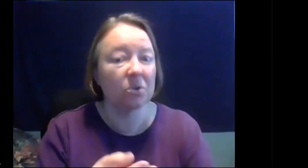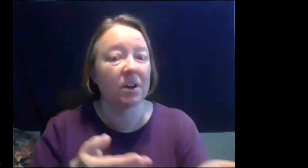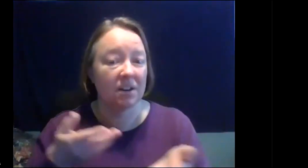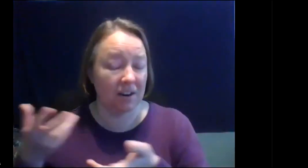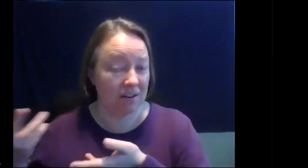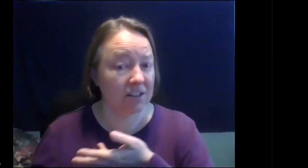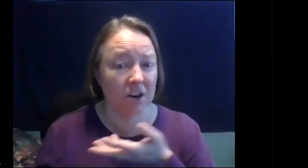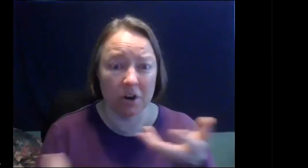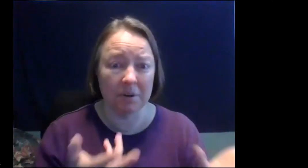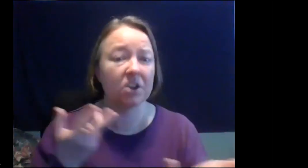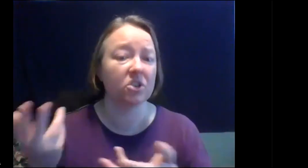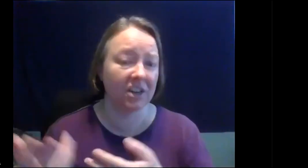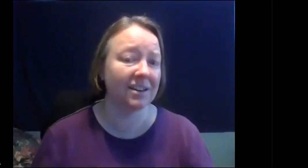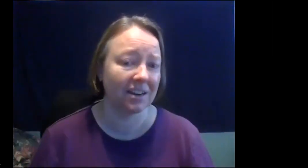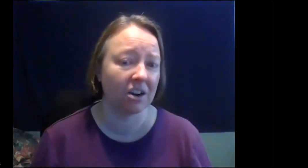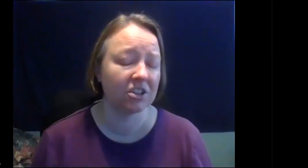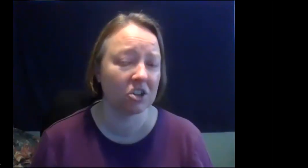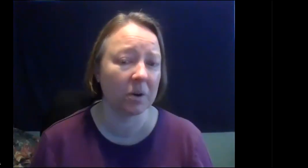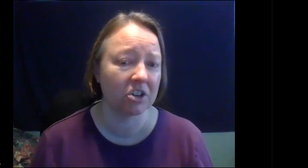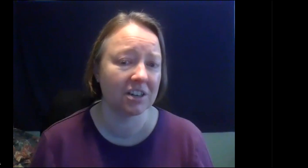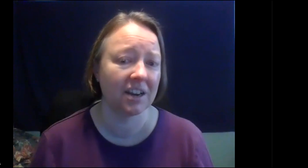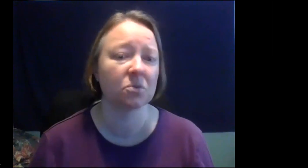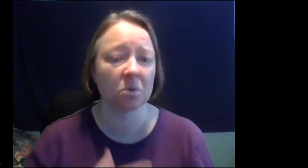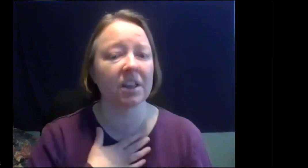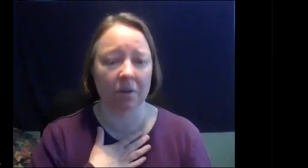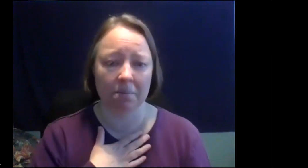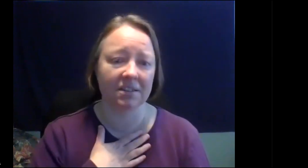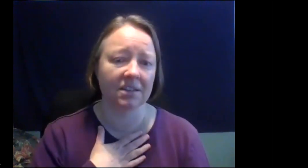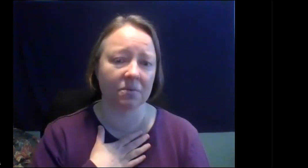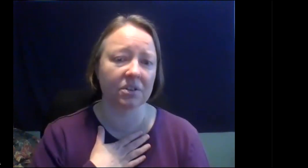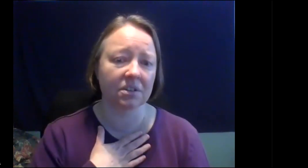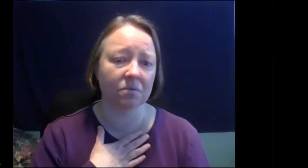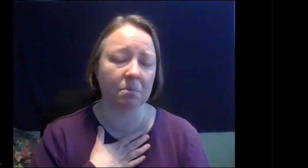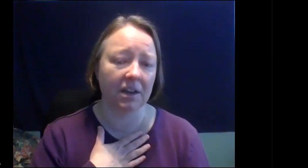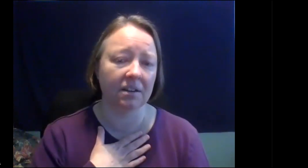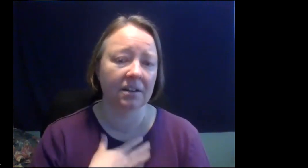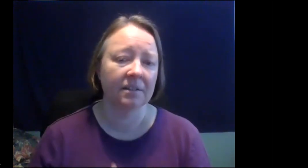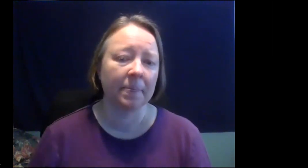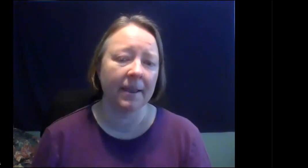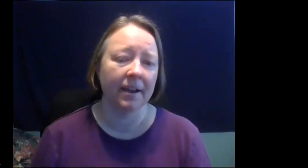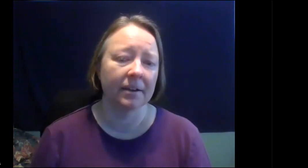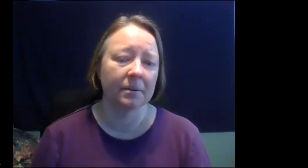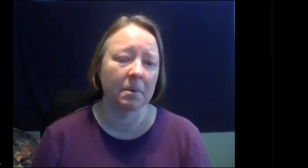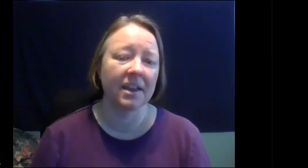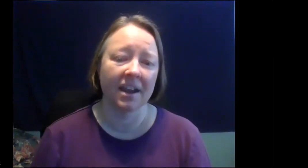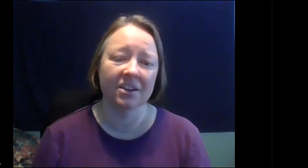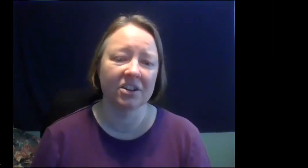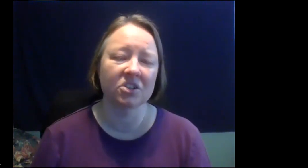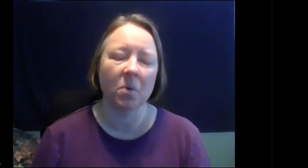you? And is there going to be understanding in our situation today is really what makes the difference for me. But yeah, there is